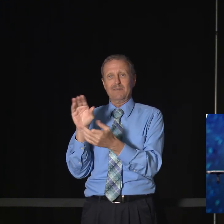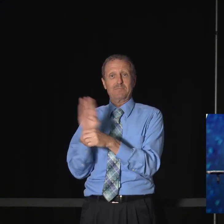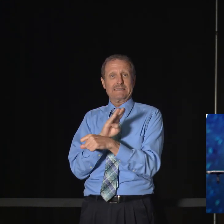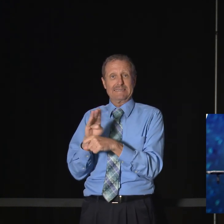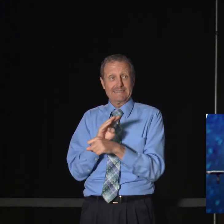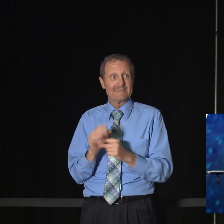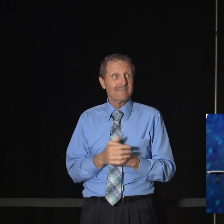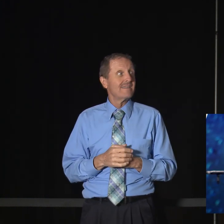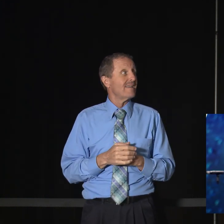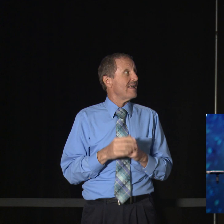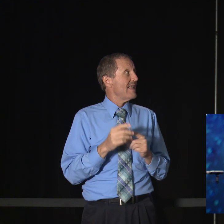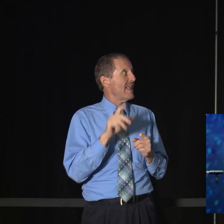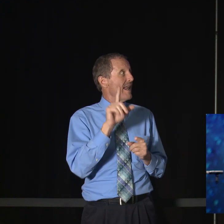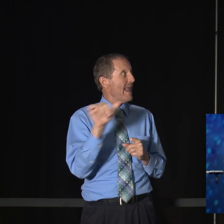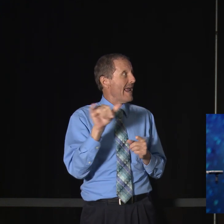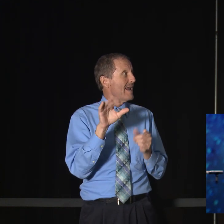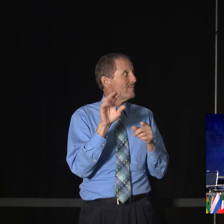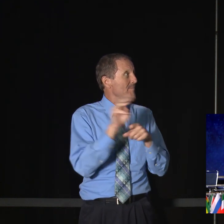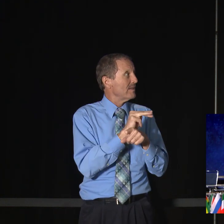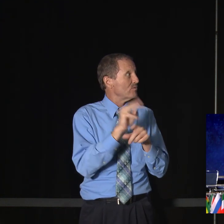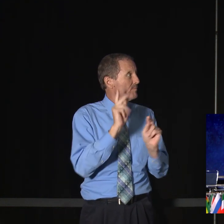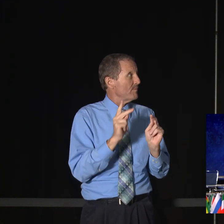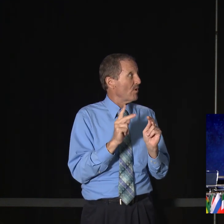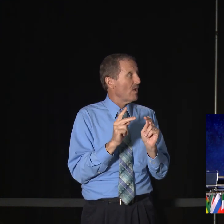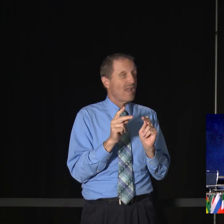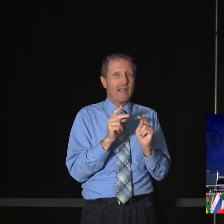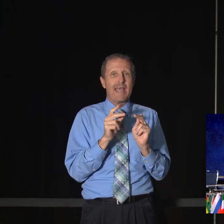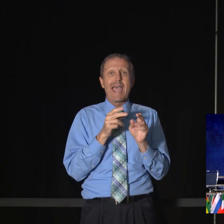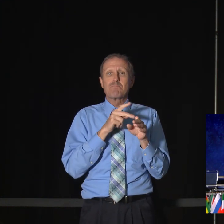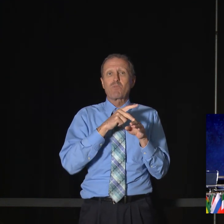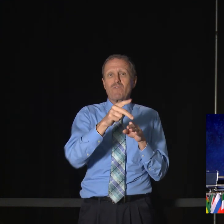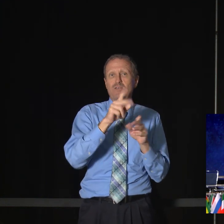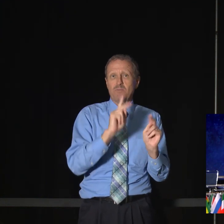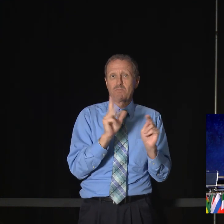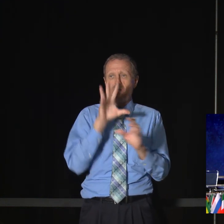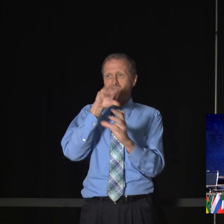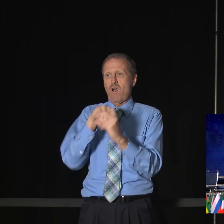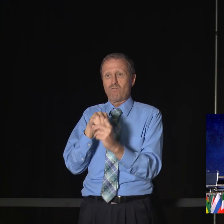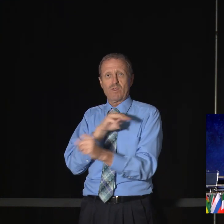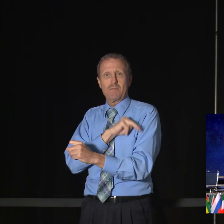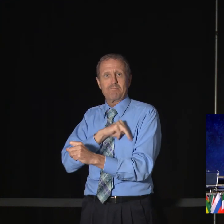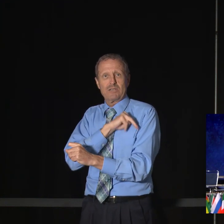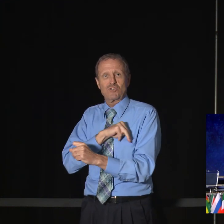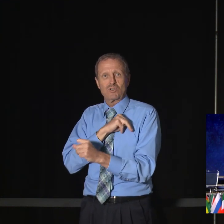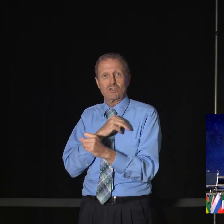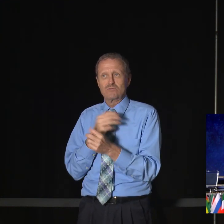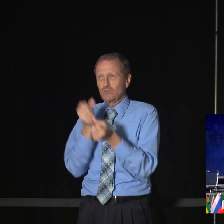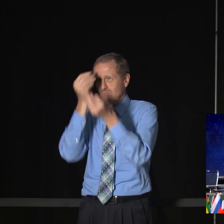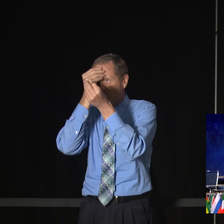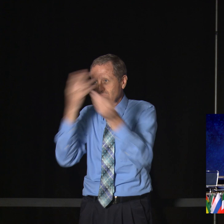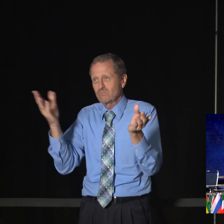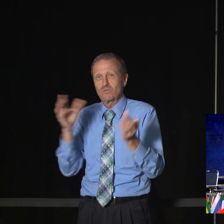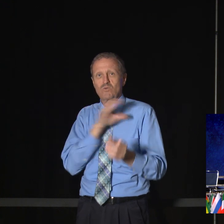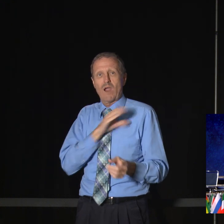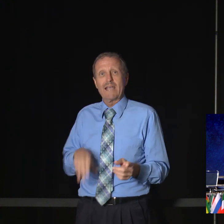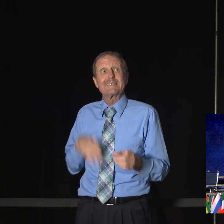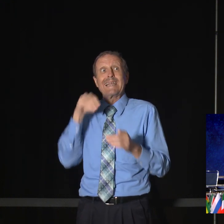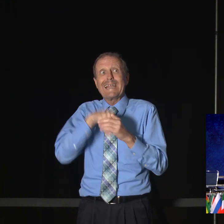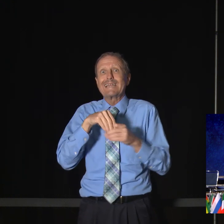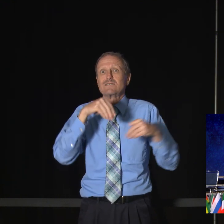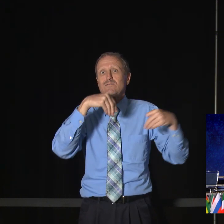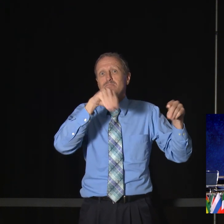business people, lay ministry people, lay professionals to engage in our mission of sharing Christ in the